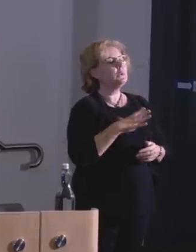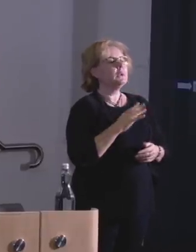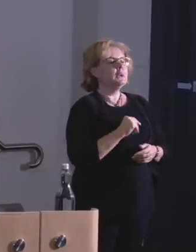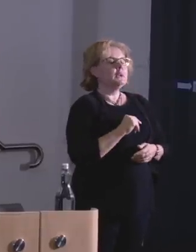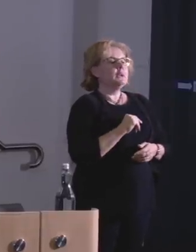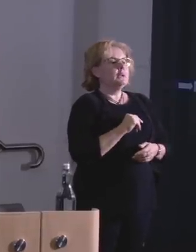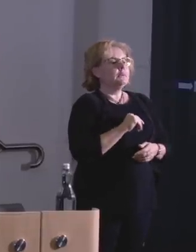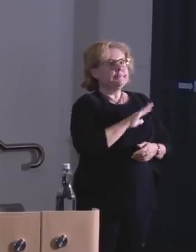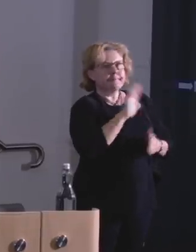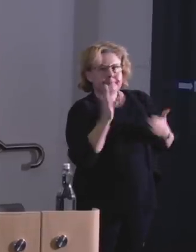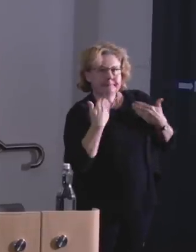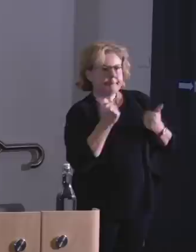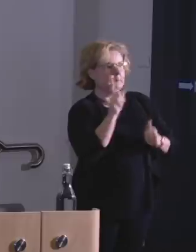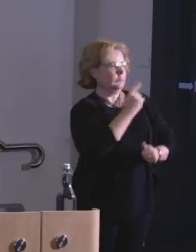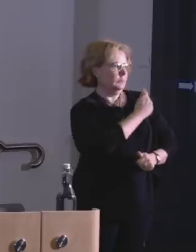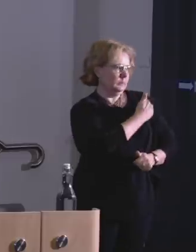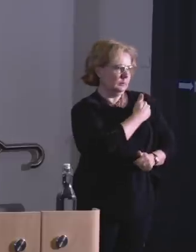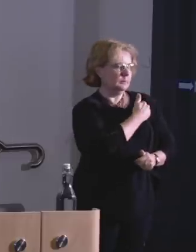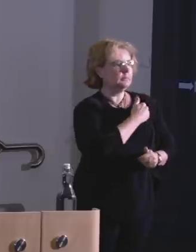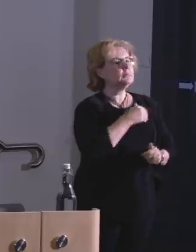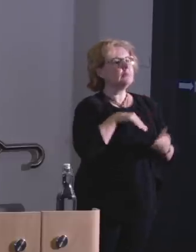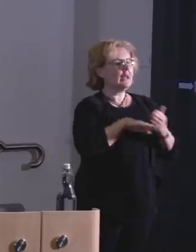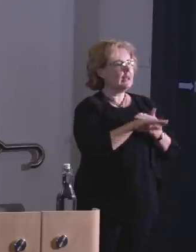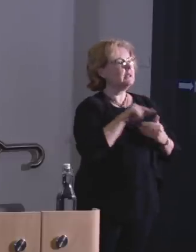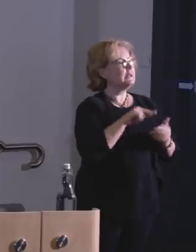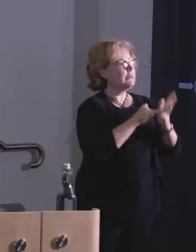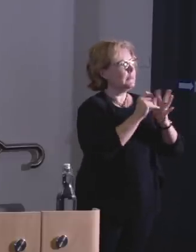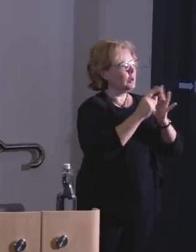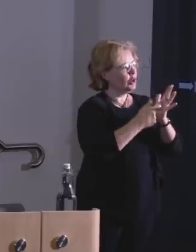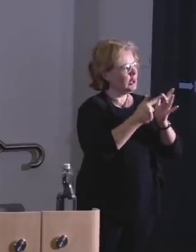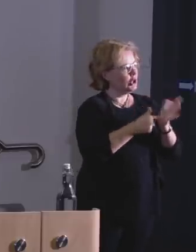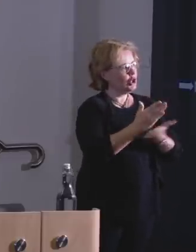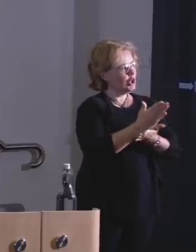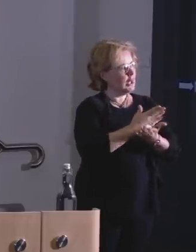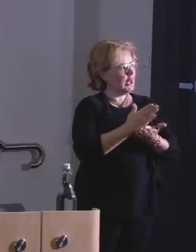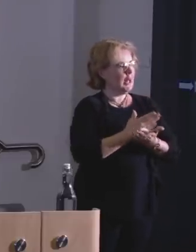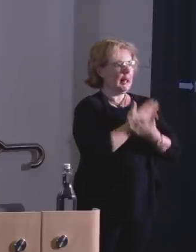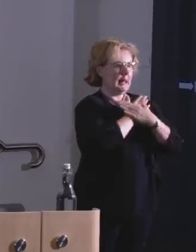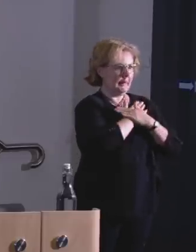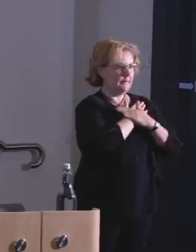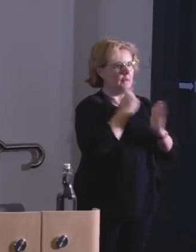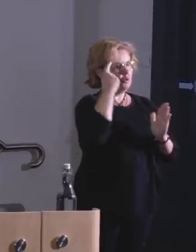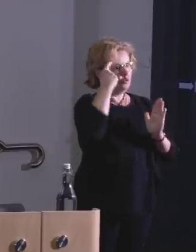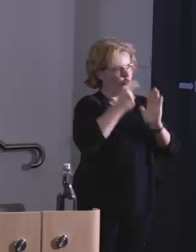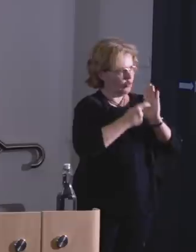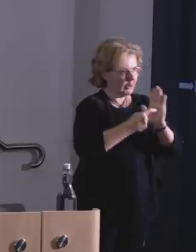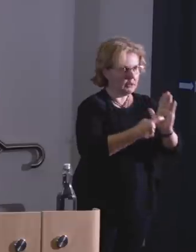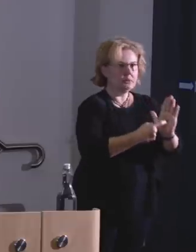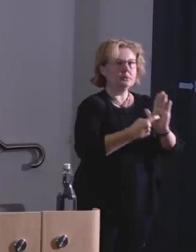and in that spirit of the sharing of love, of recognition, acknowledgement,